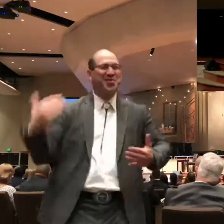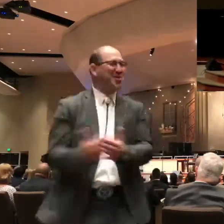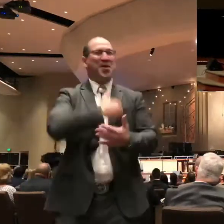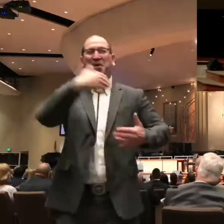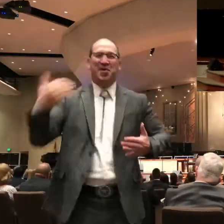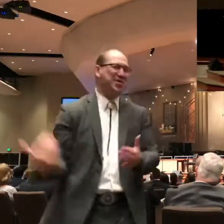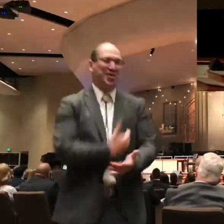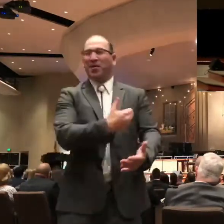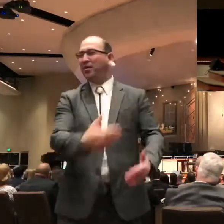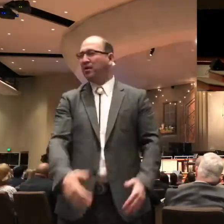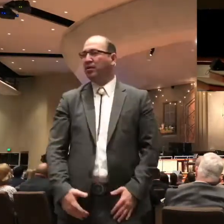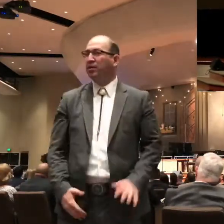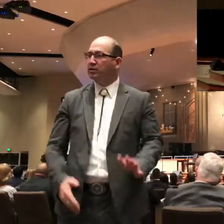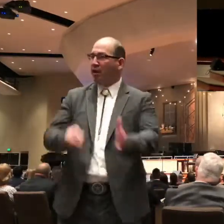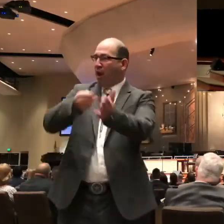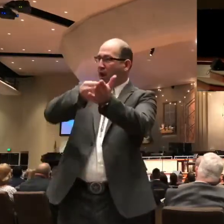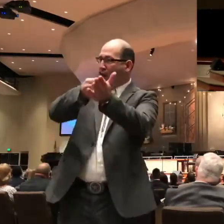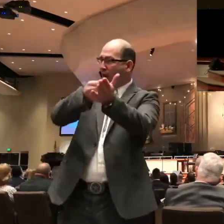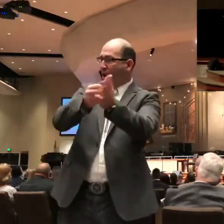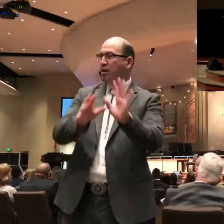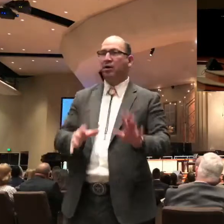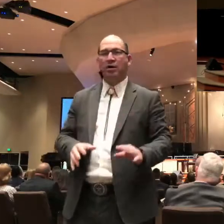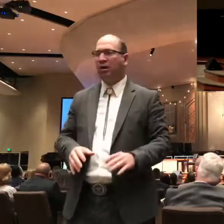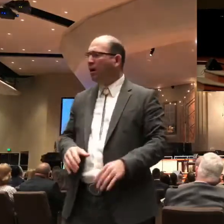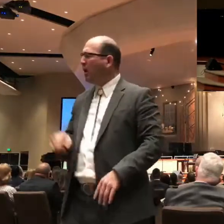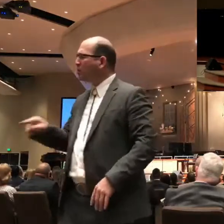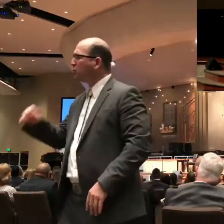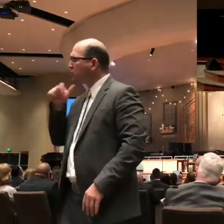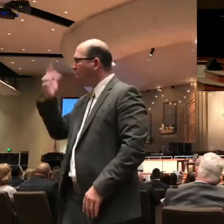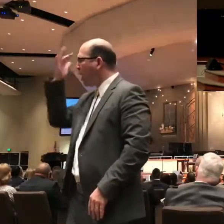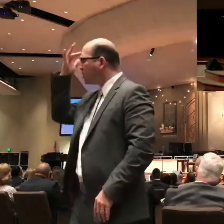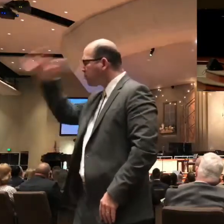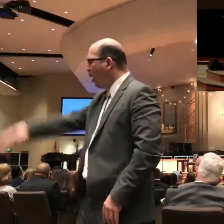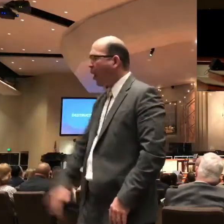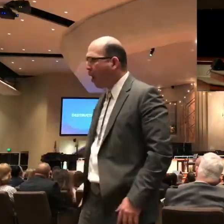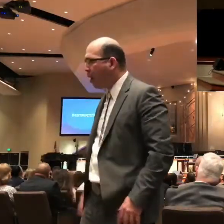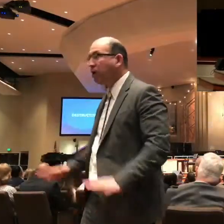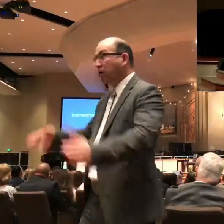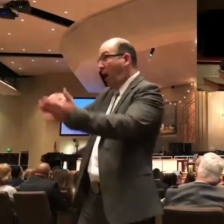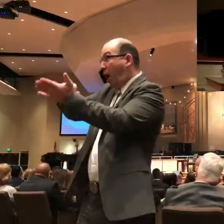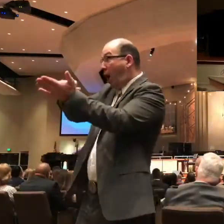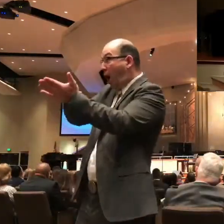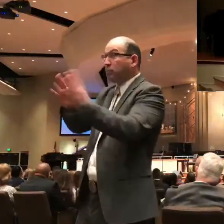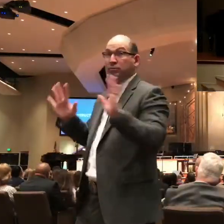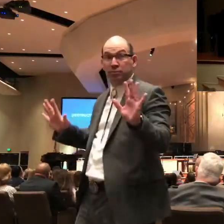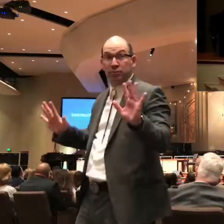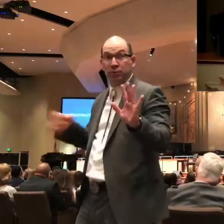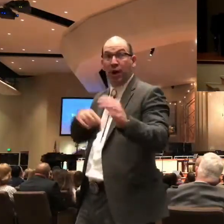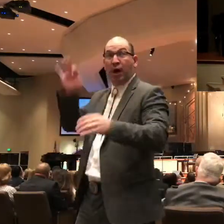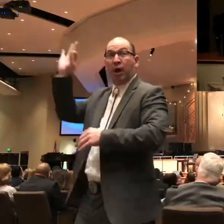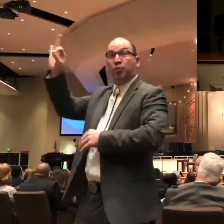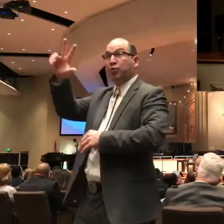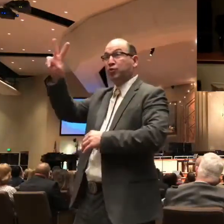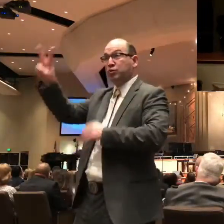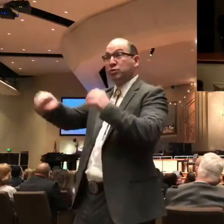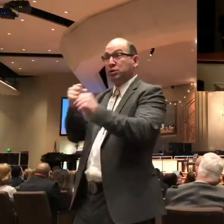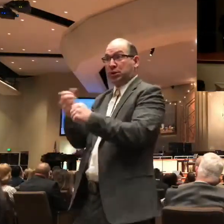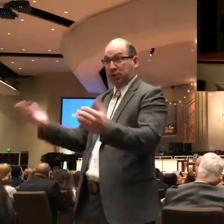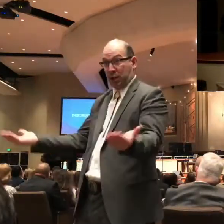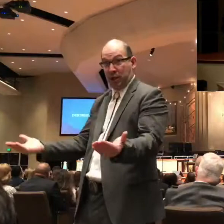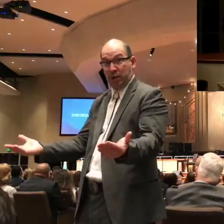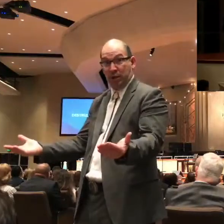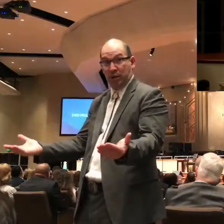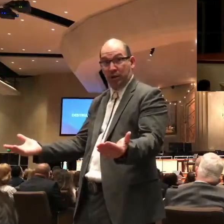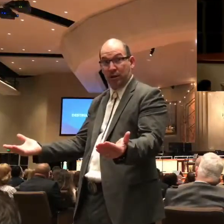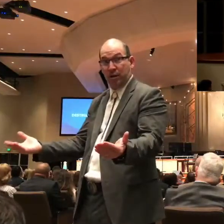folks, and I'm just being, you might say, well, Pastor, you're not very smart, you're ignorant. I'm just going to be honest with you though tonight. I've been preaching here for 32 years. I